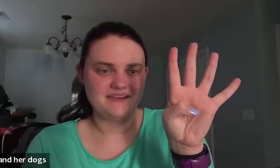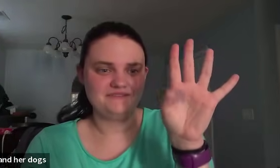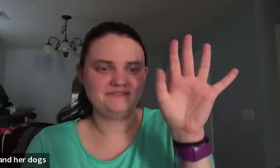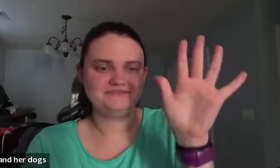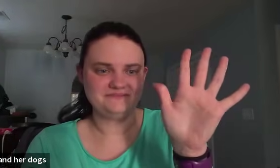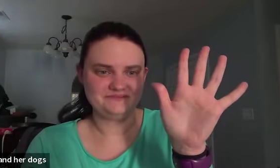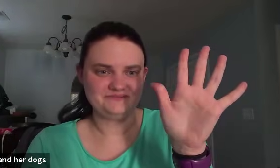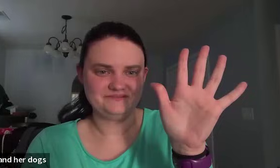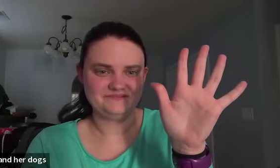5,